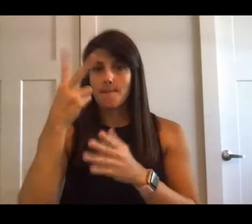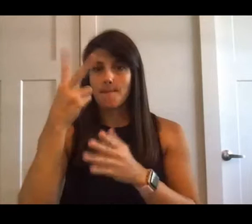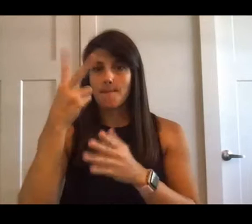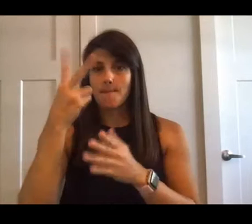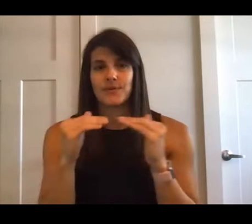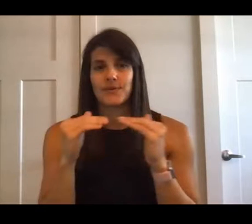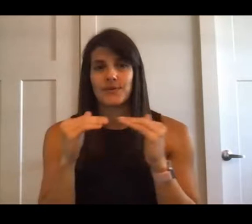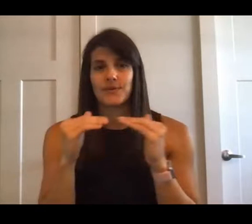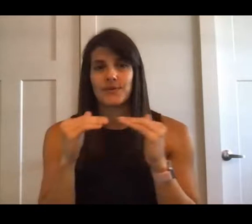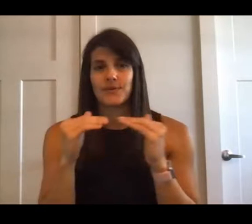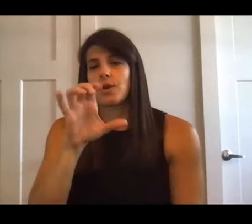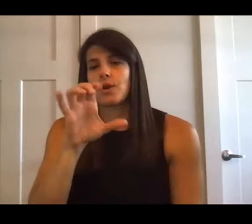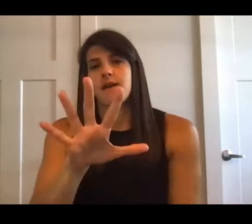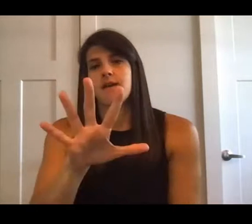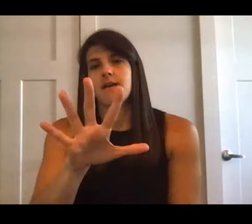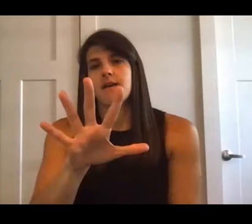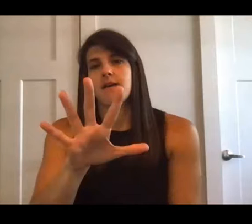degrees.